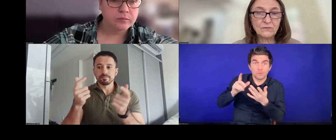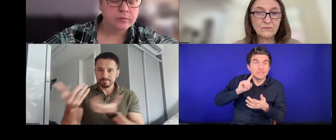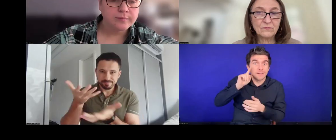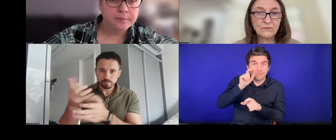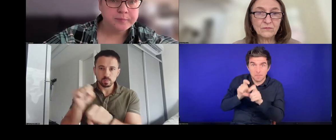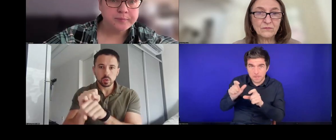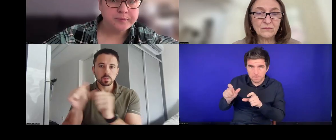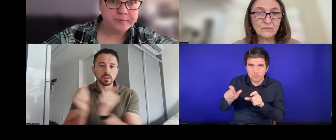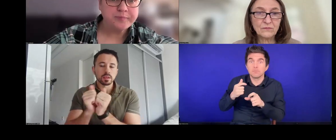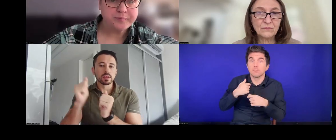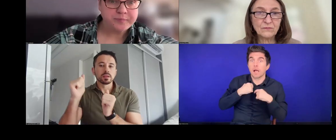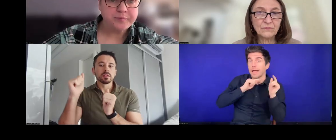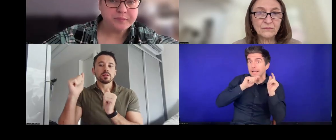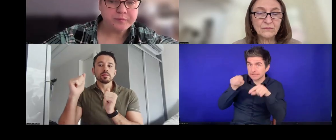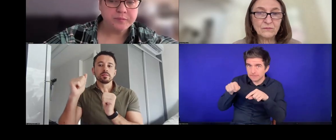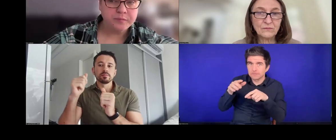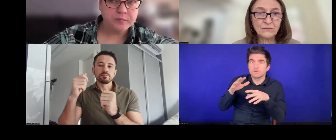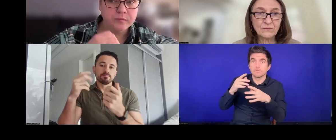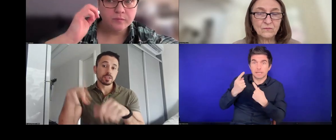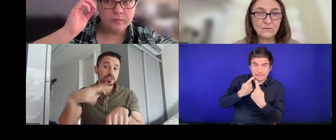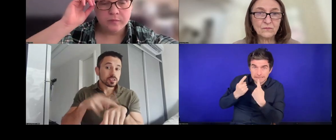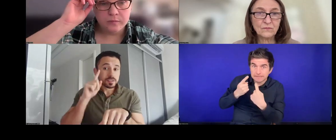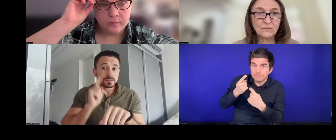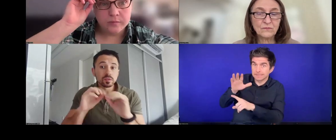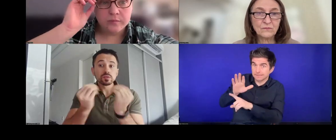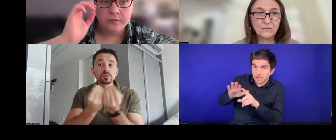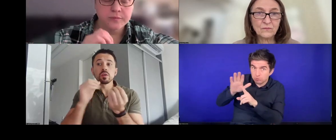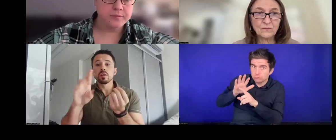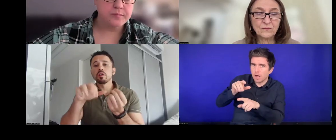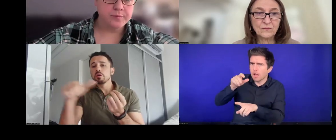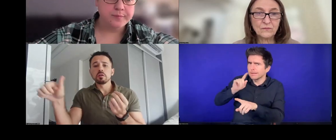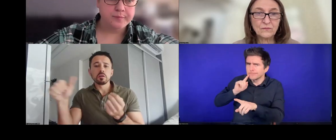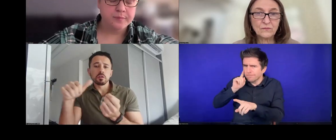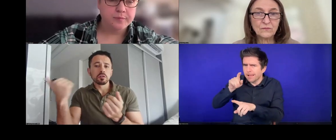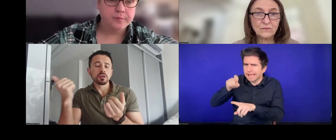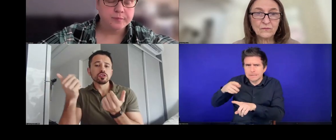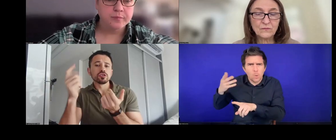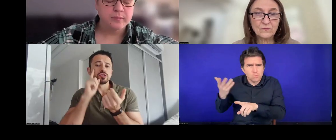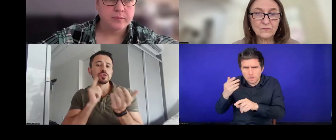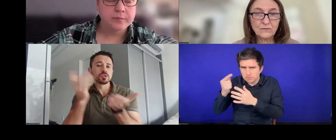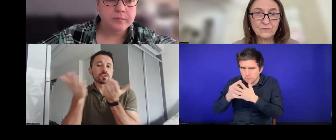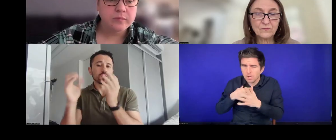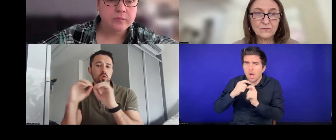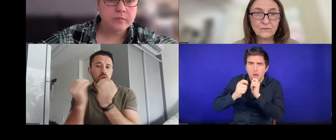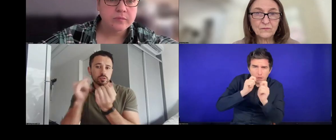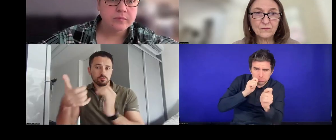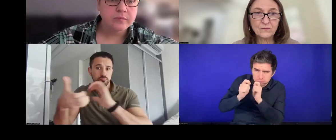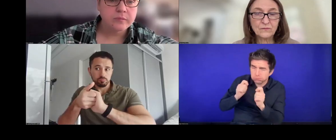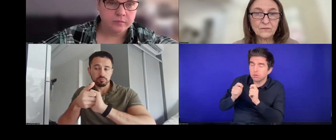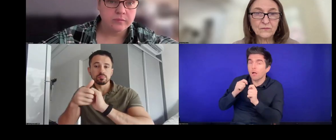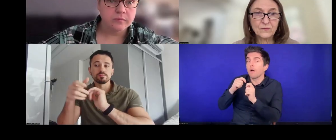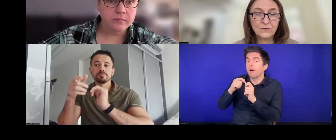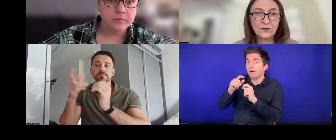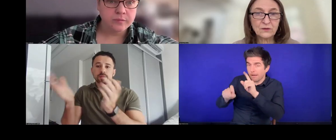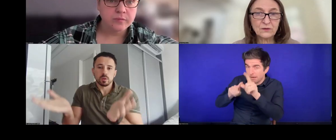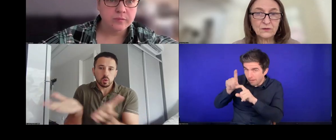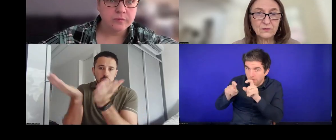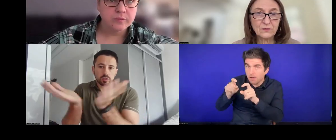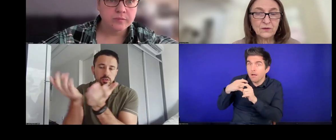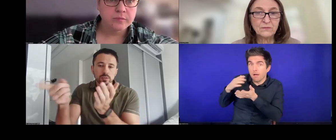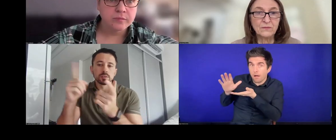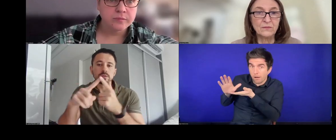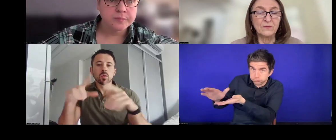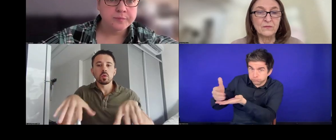I collected surveys, and instantly after that, I worked with the National Deaf Organization and some other